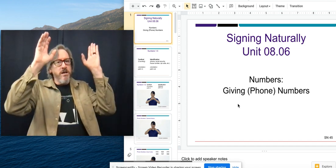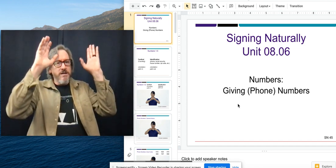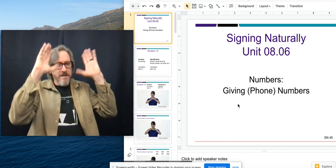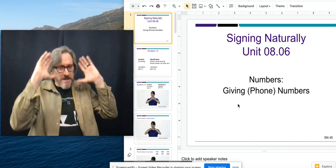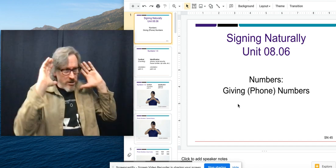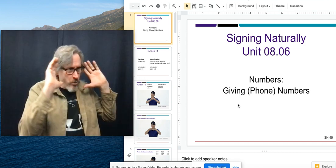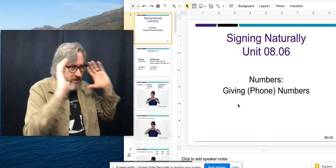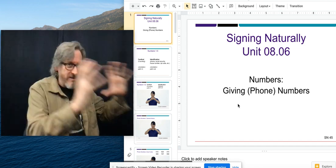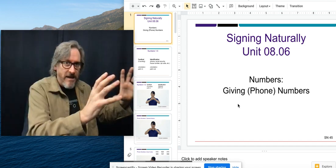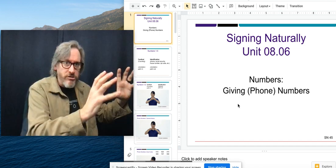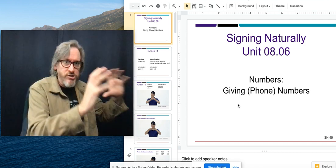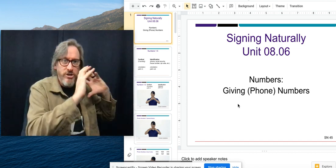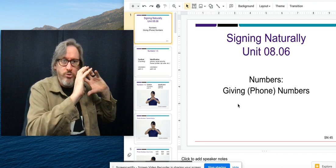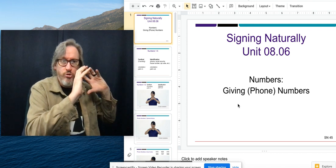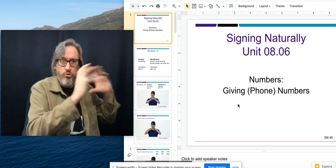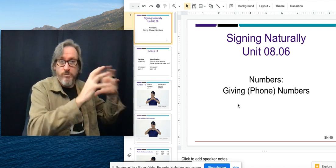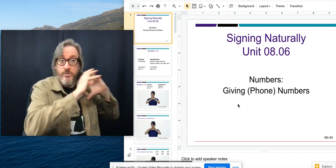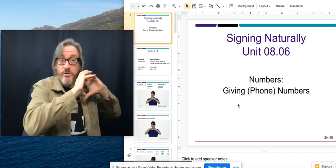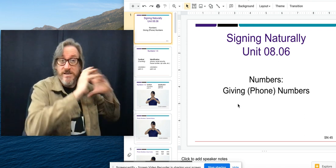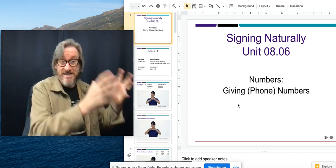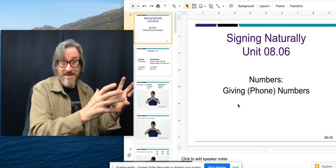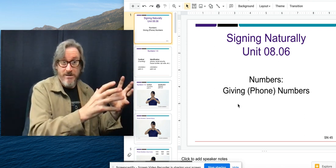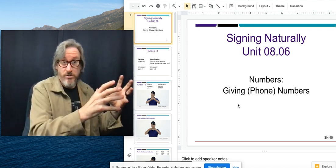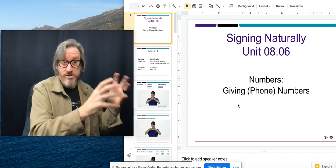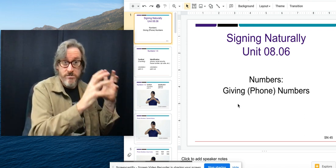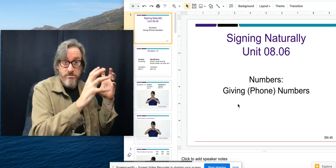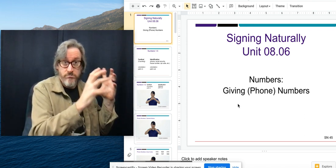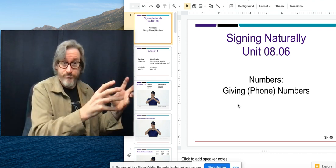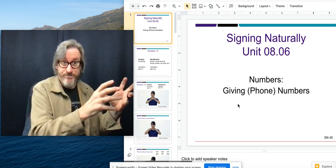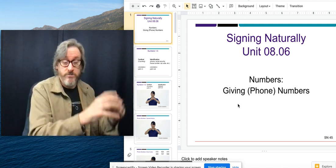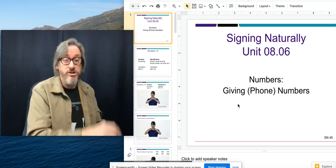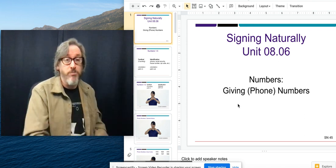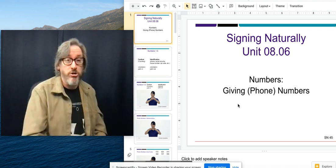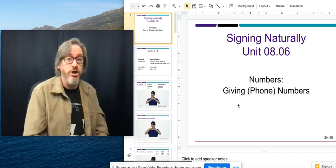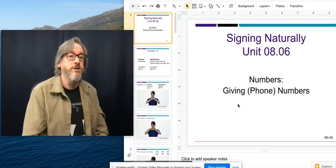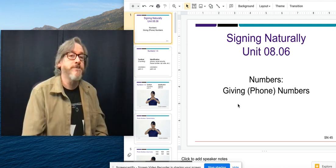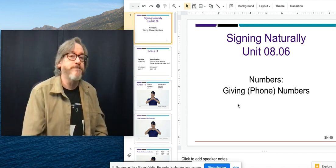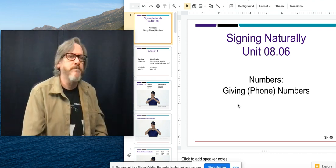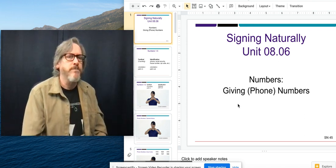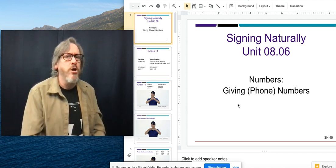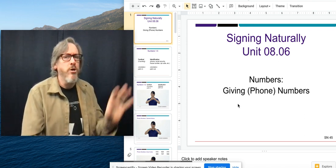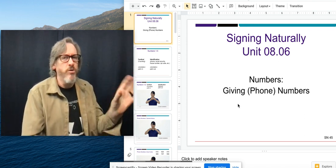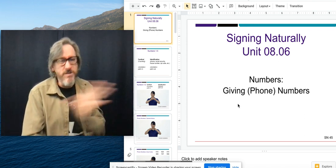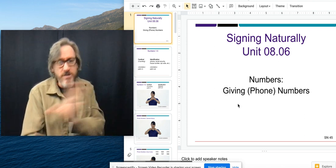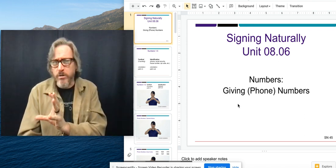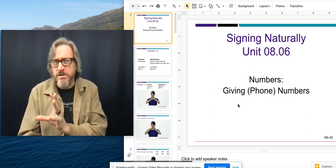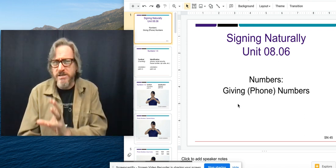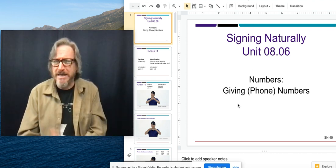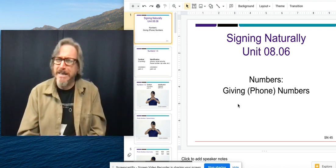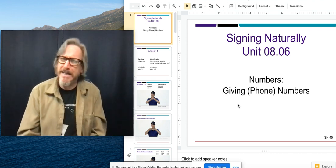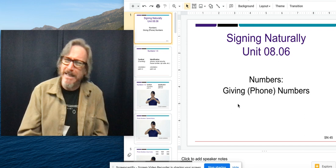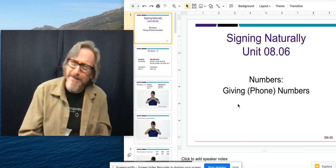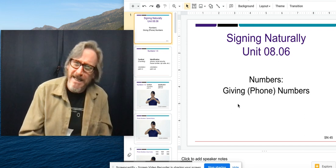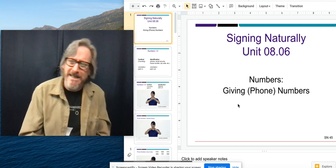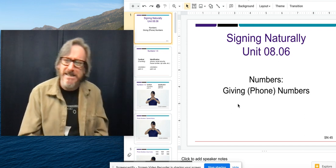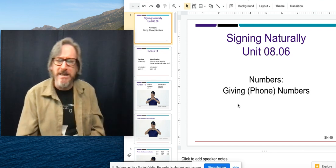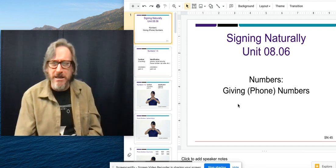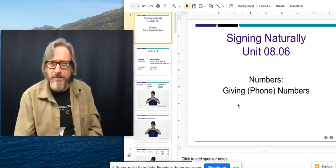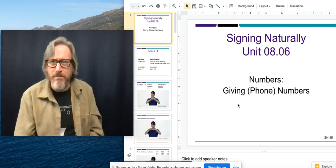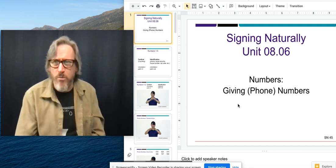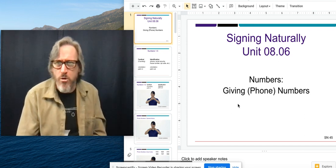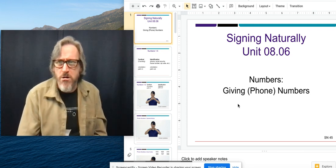so with letters, we do groups, we do syllables, small chunks. With numbers, it